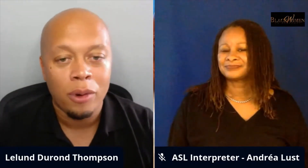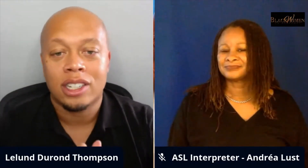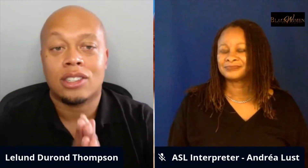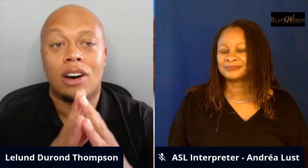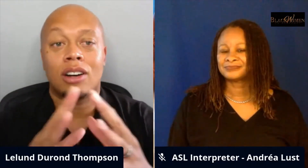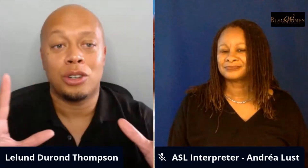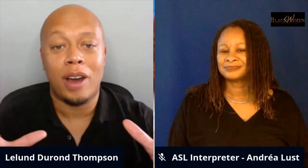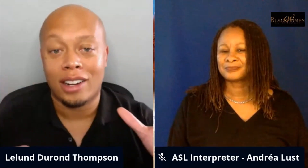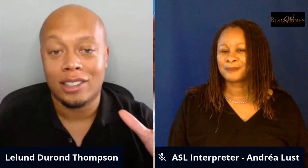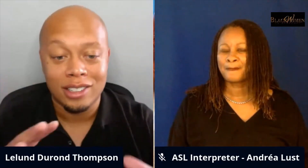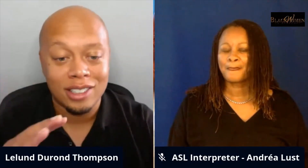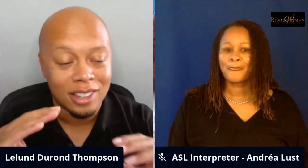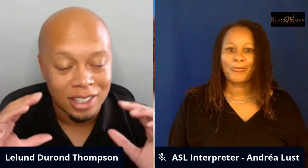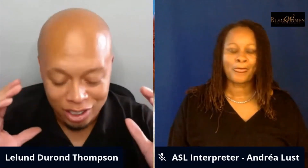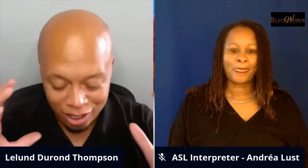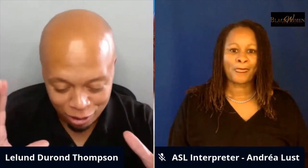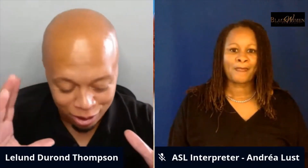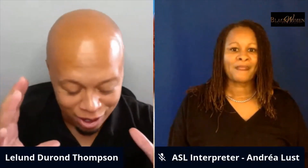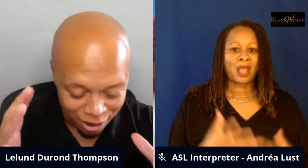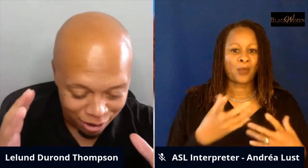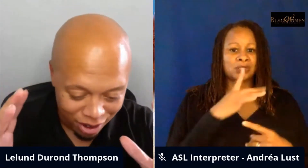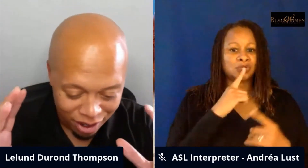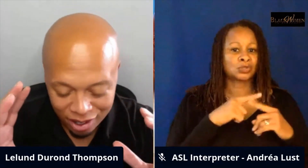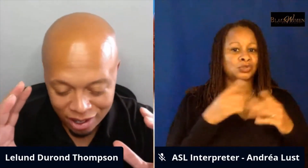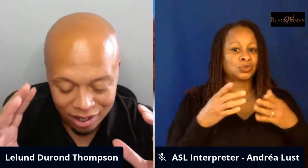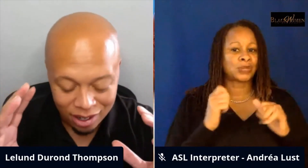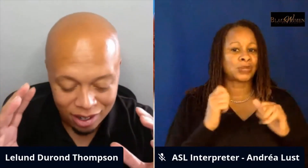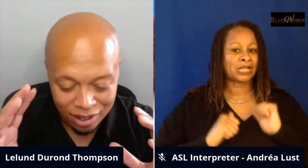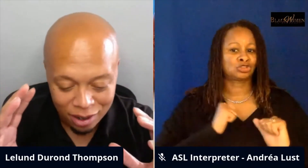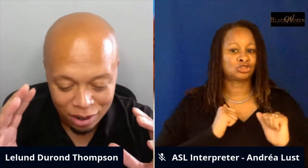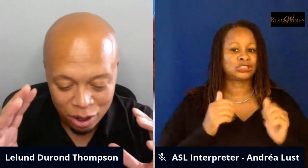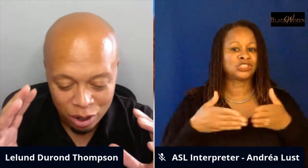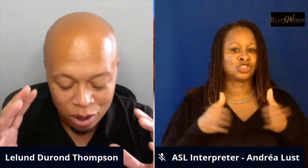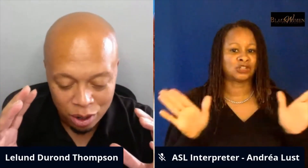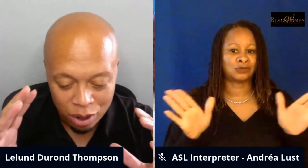I want to just talk to actors in general.